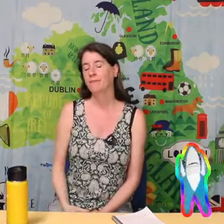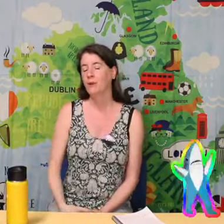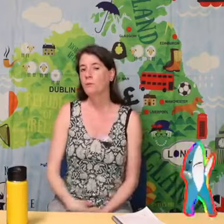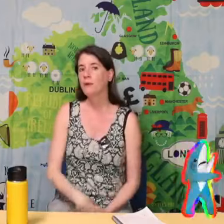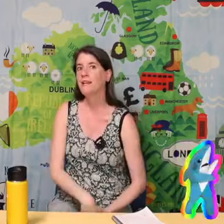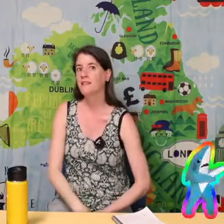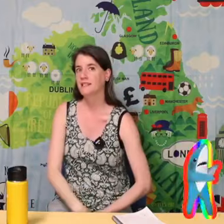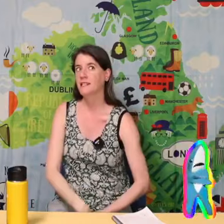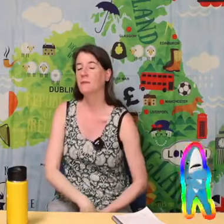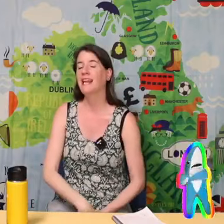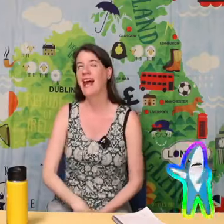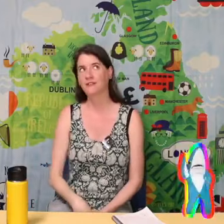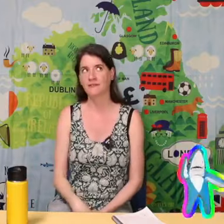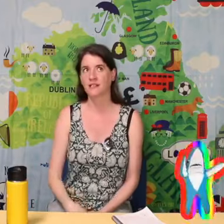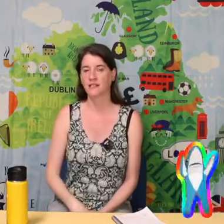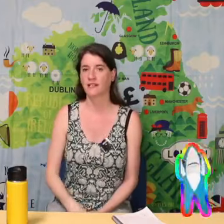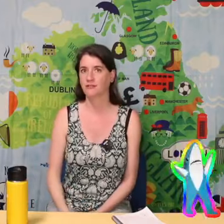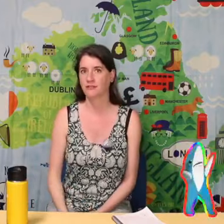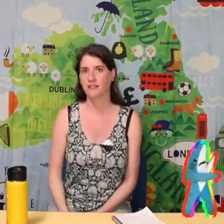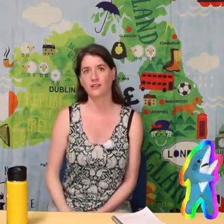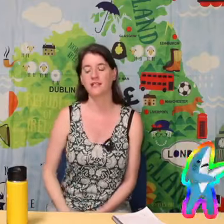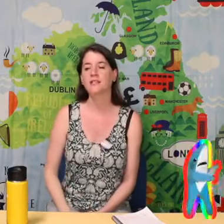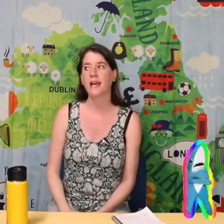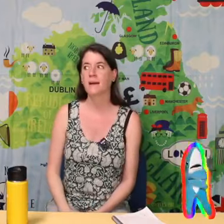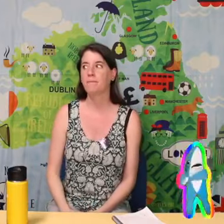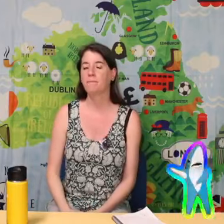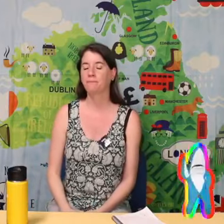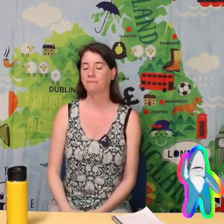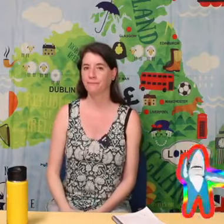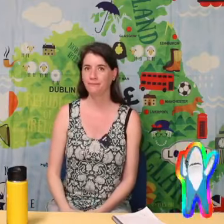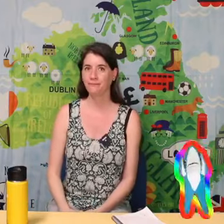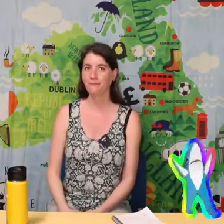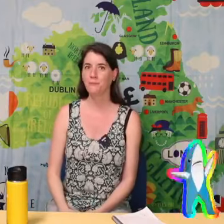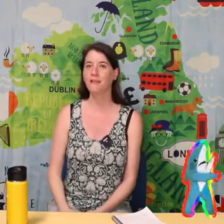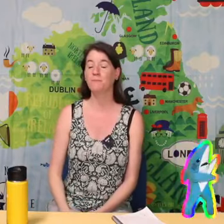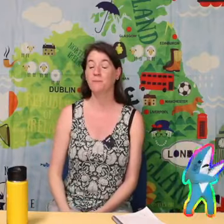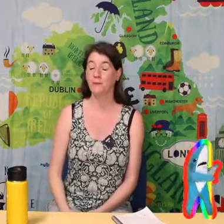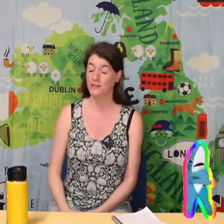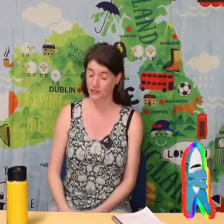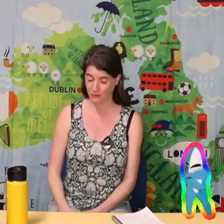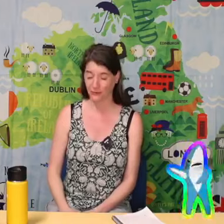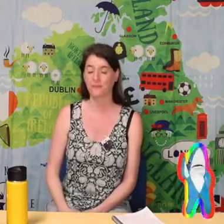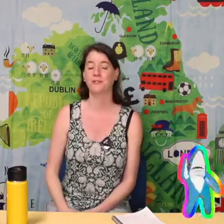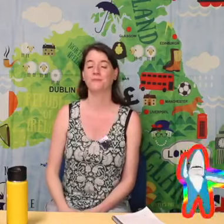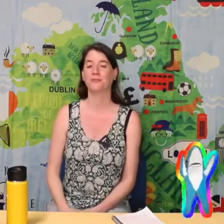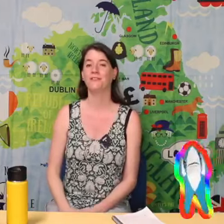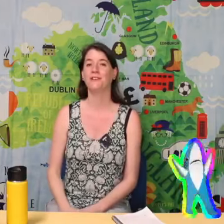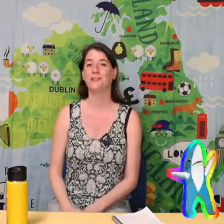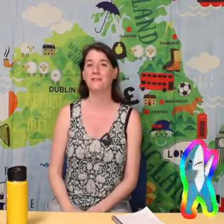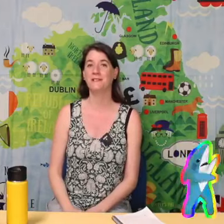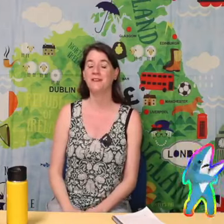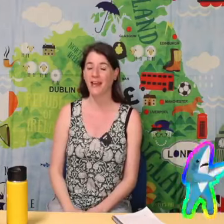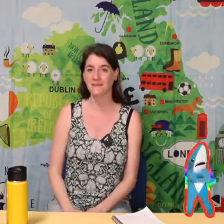yet. I've never seen an adder at Heathlands. We've known of people see them. We do know of someone who's seen